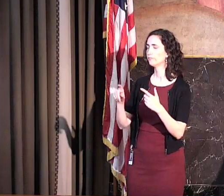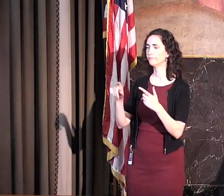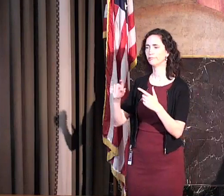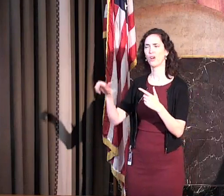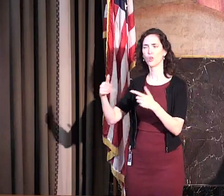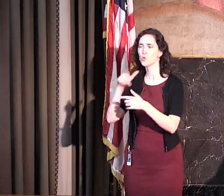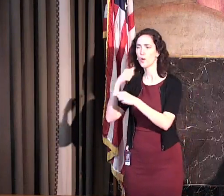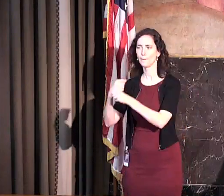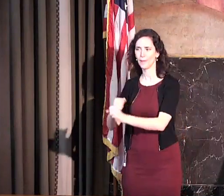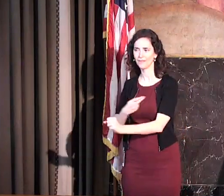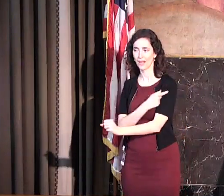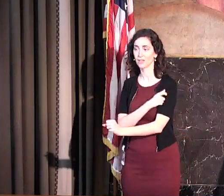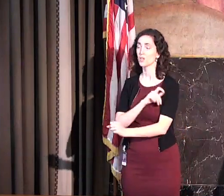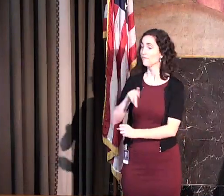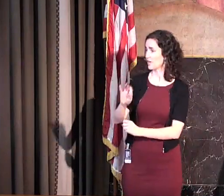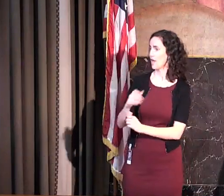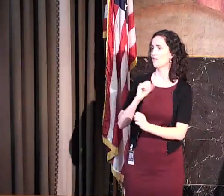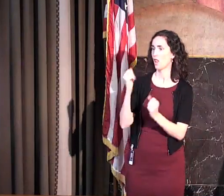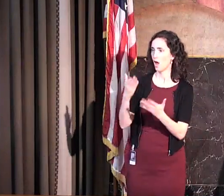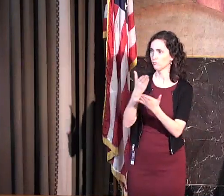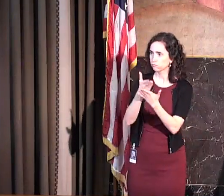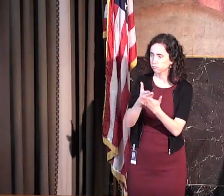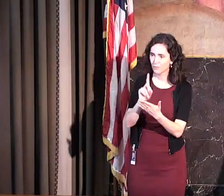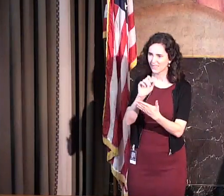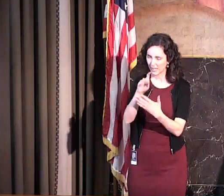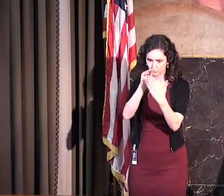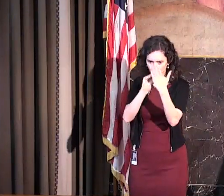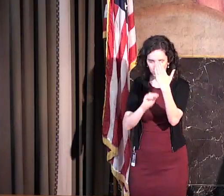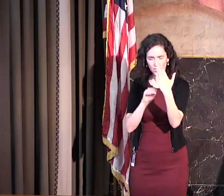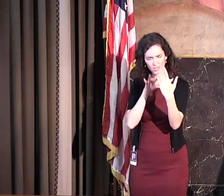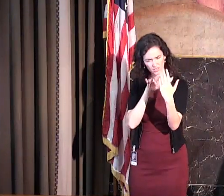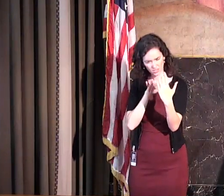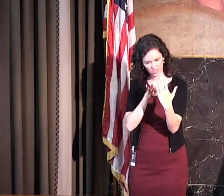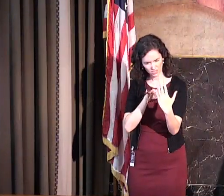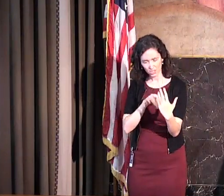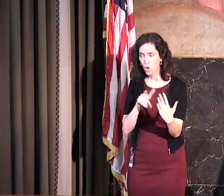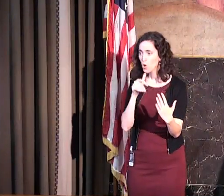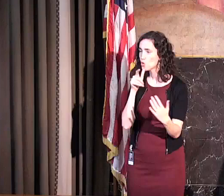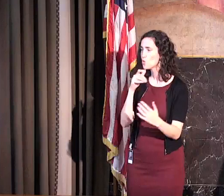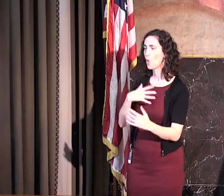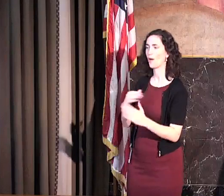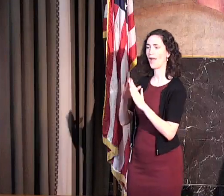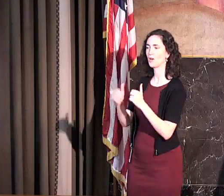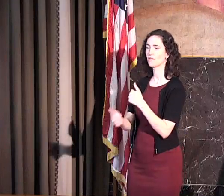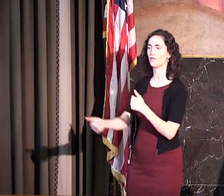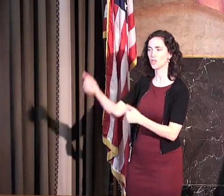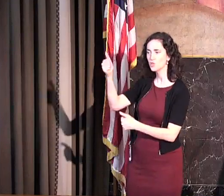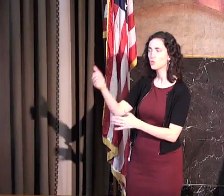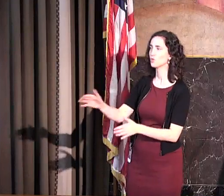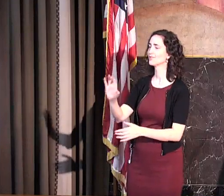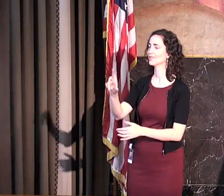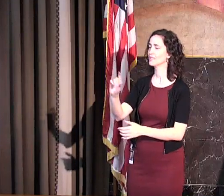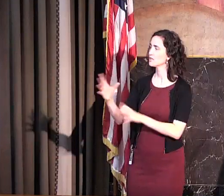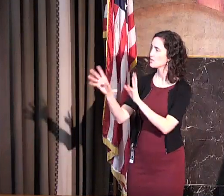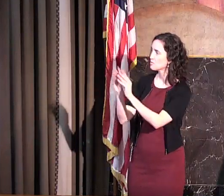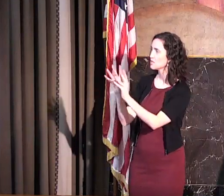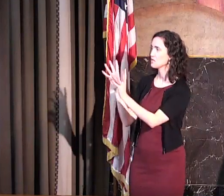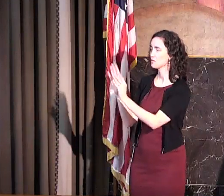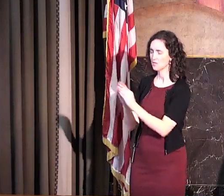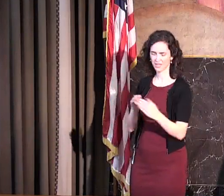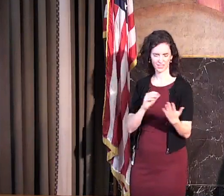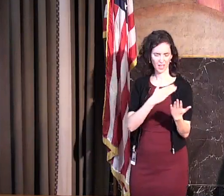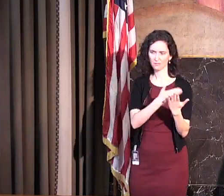at, Pfizer has a lot of data out of Israel, for example, and they've met with officials from the White House and the CDC to review